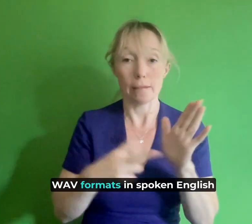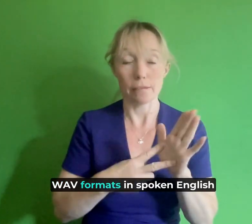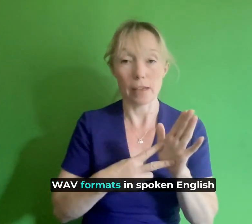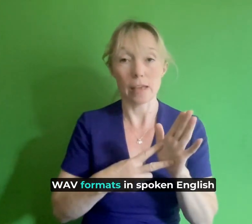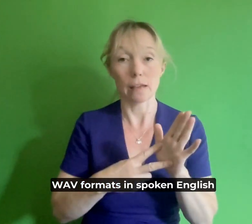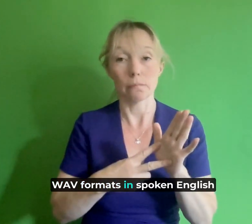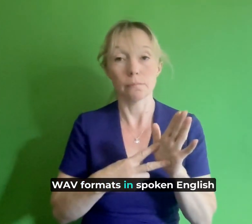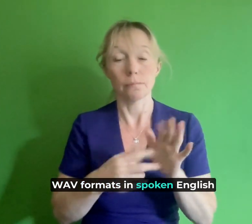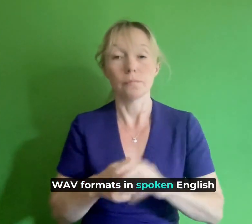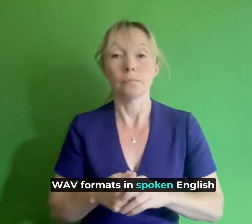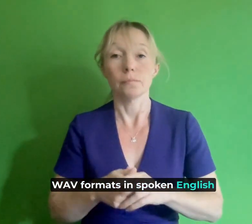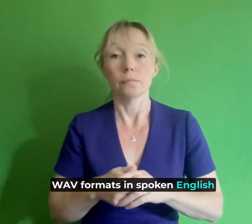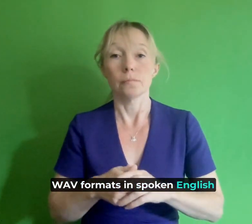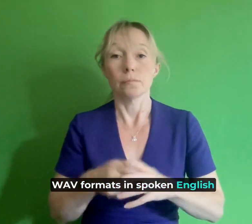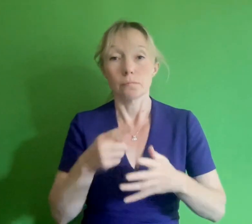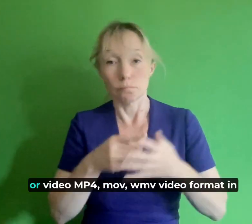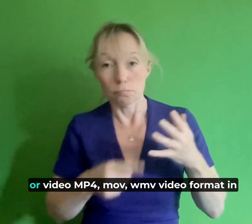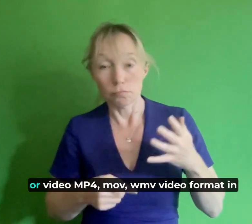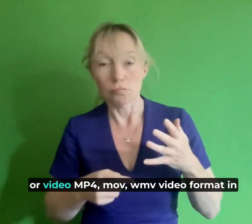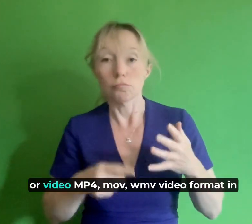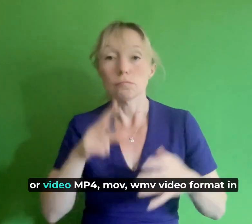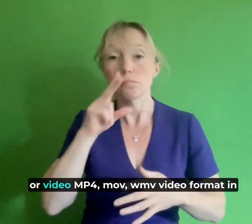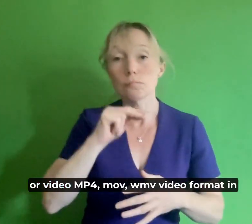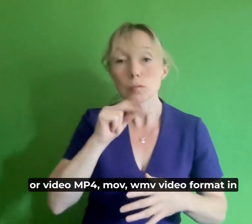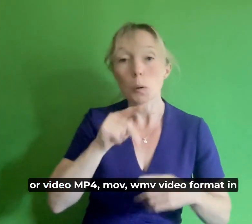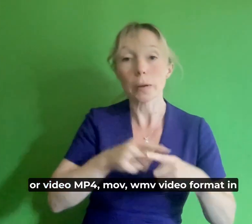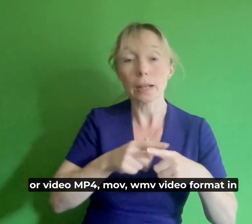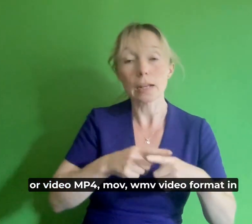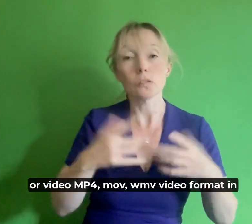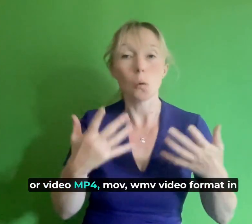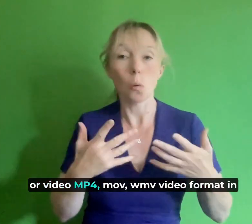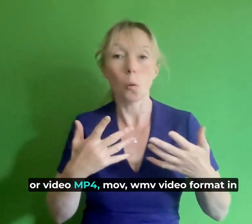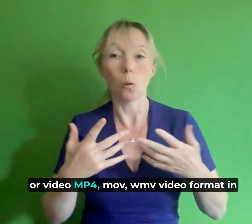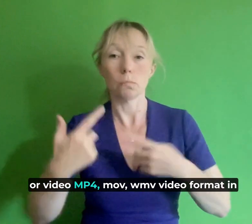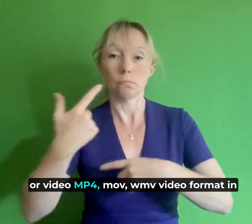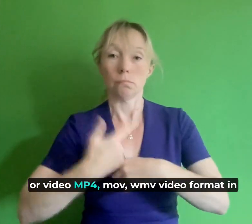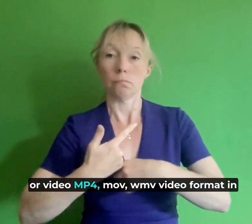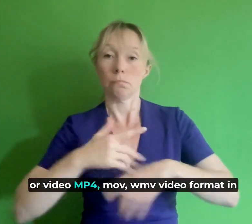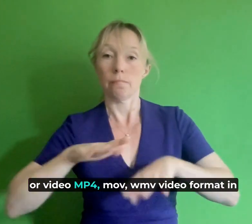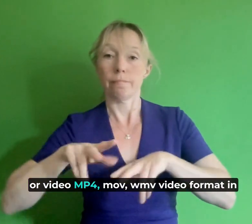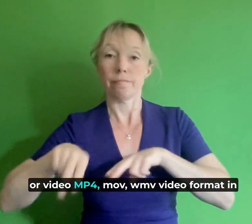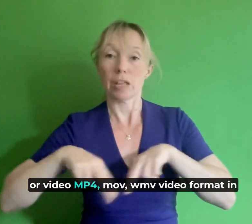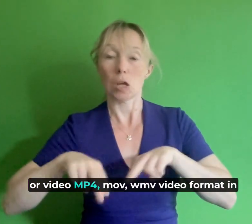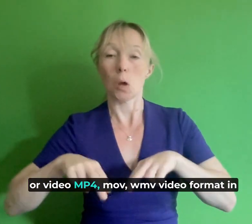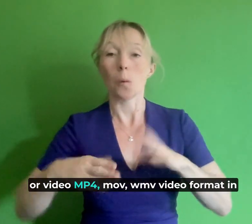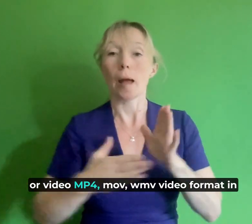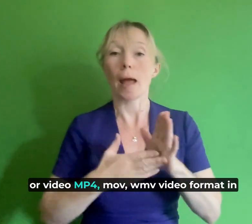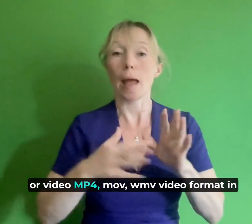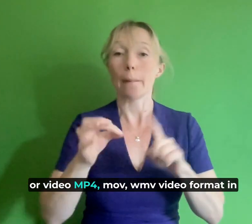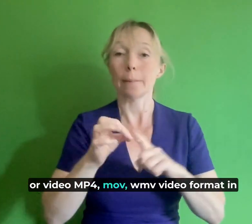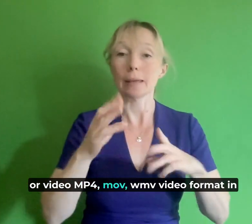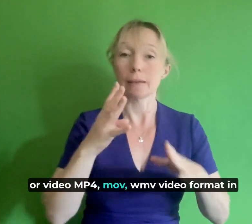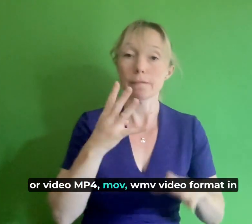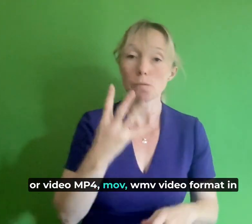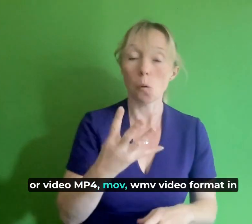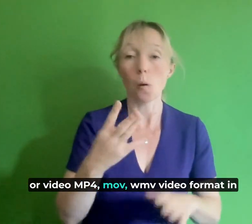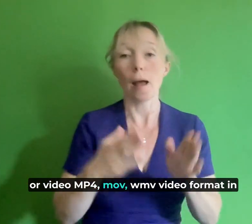formats in spoken English or video, MP4, MOV,